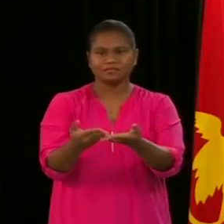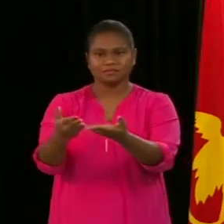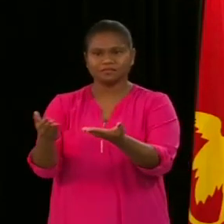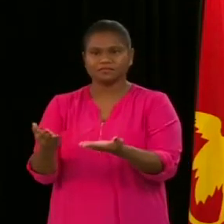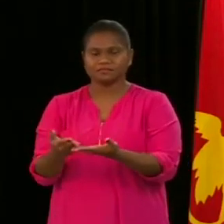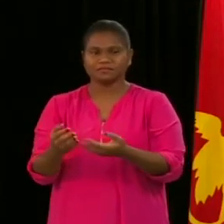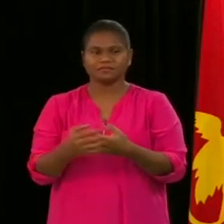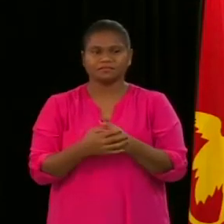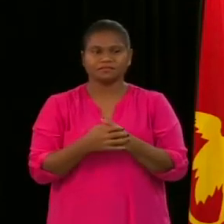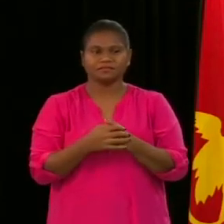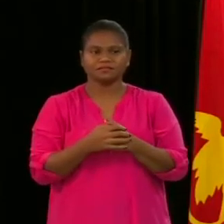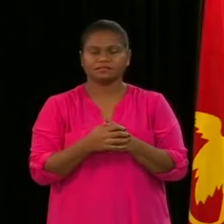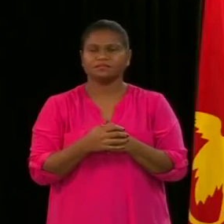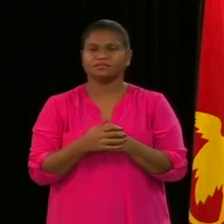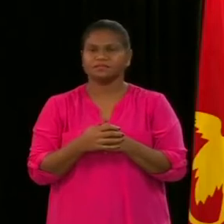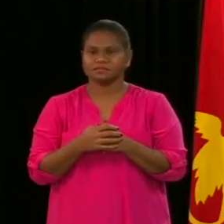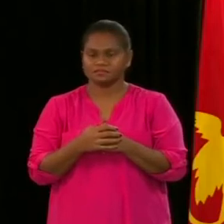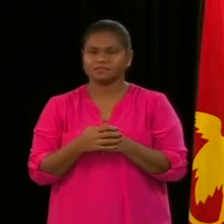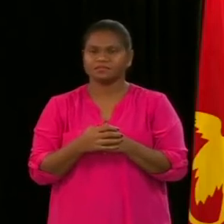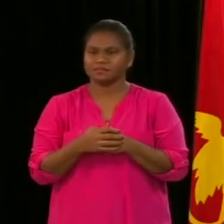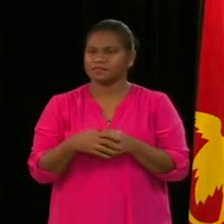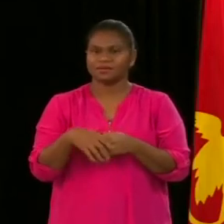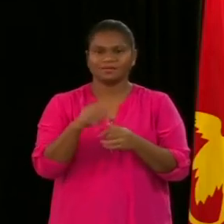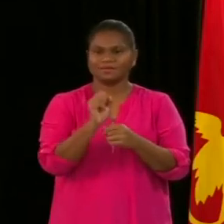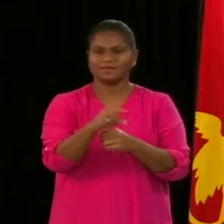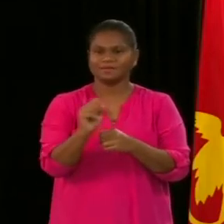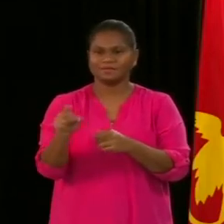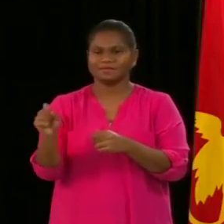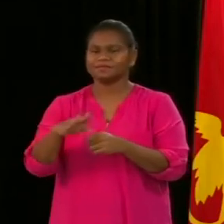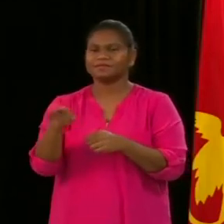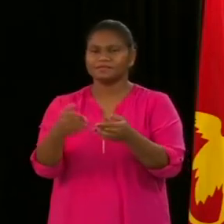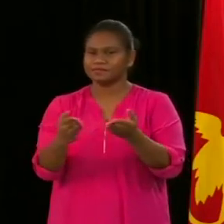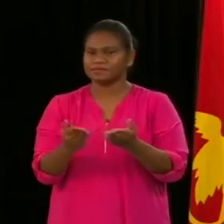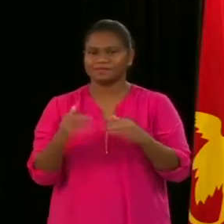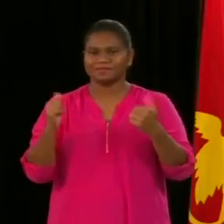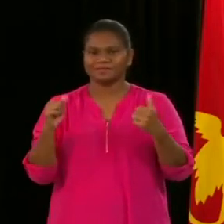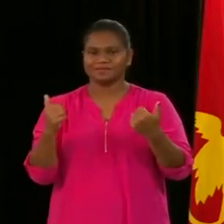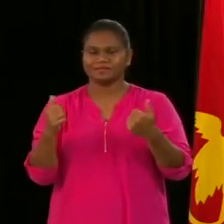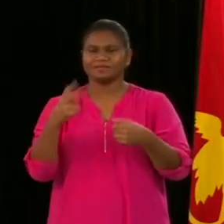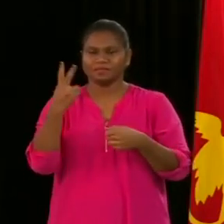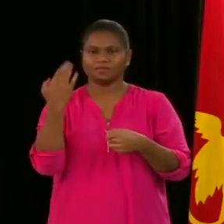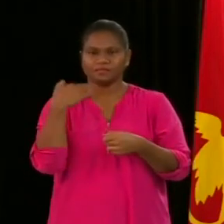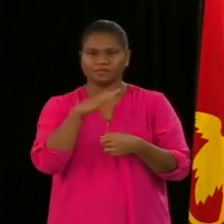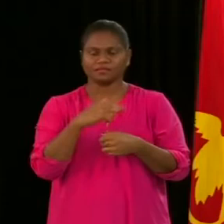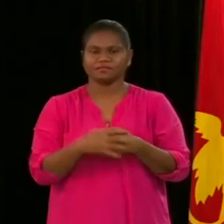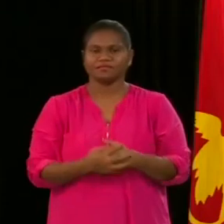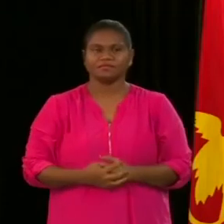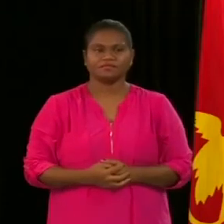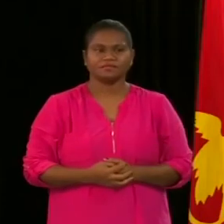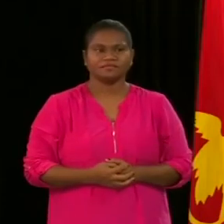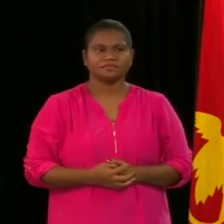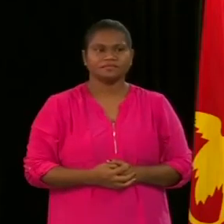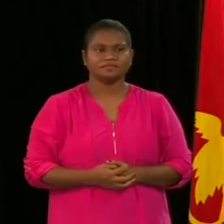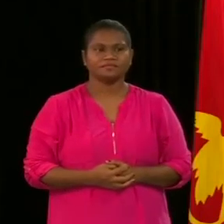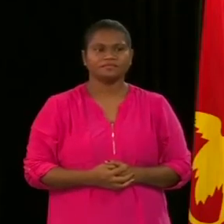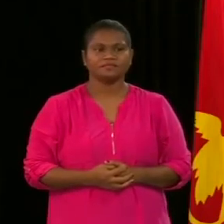That's already gone to each province. We've supplied them to each one of those provinces, the 200.